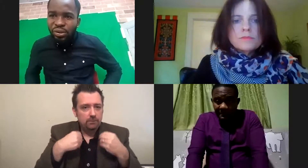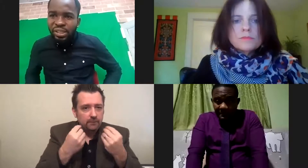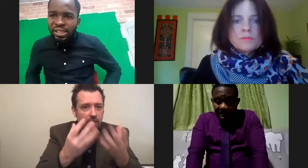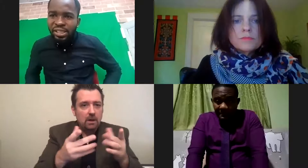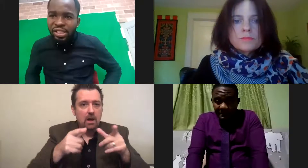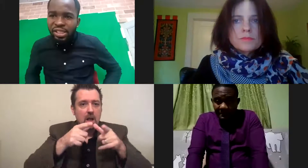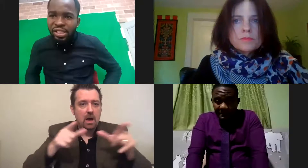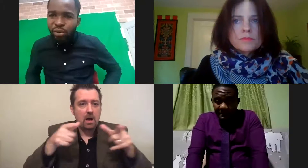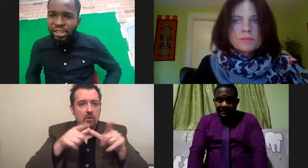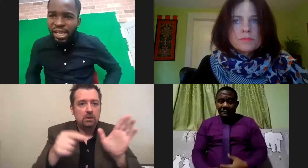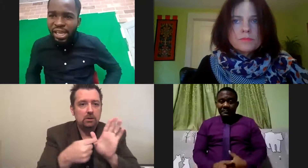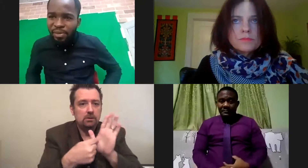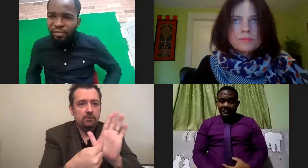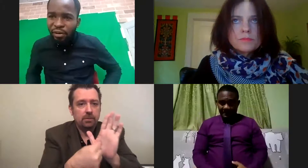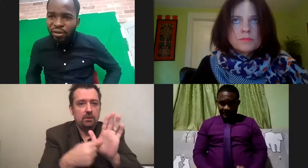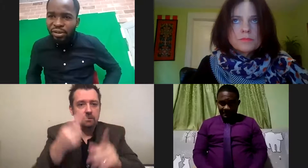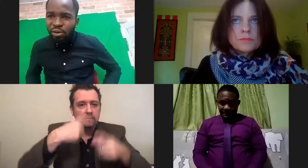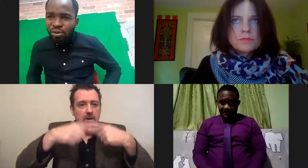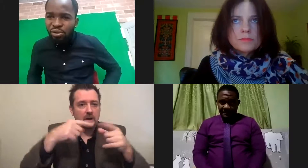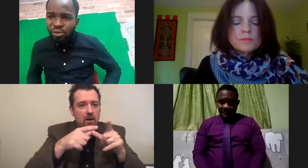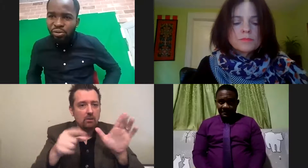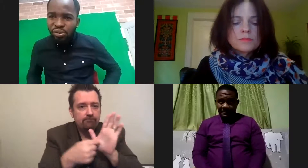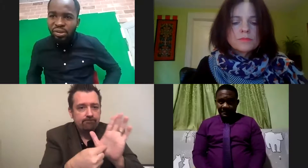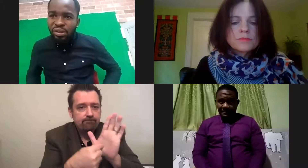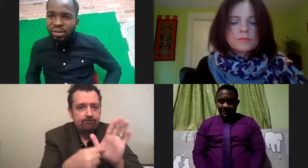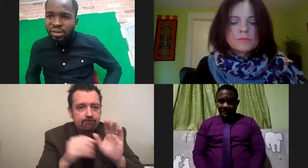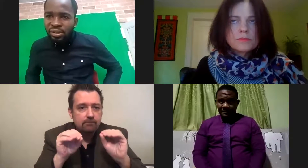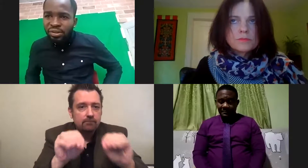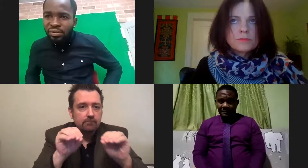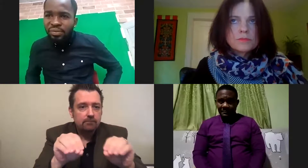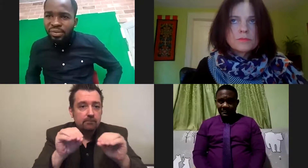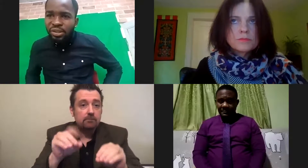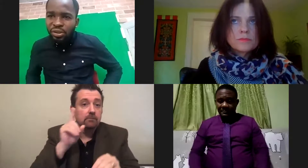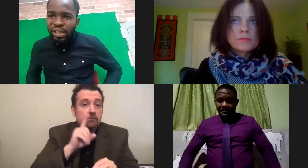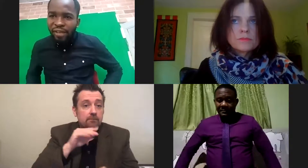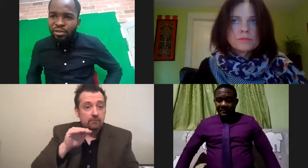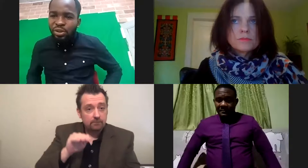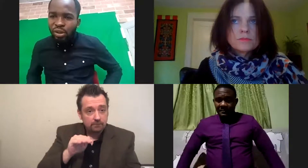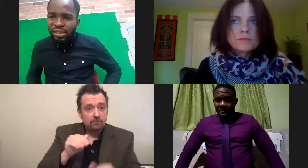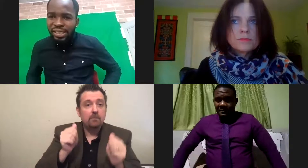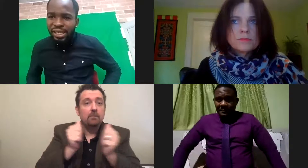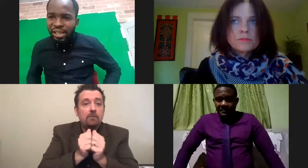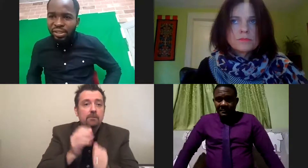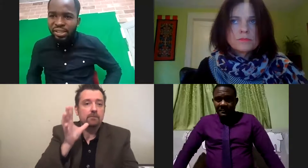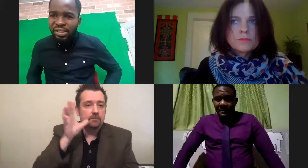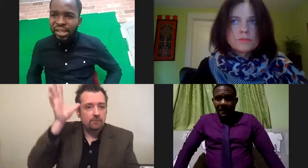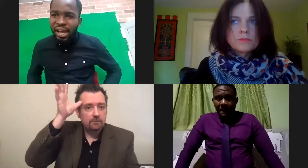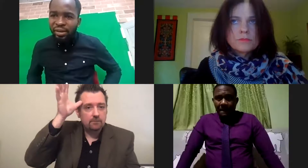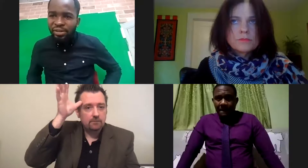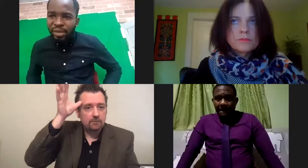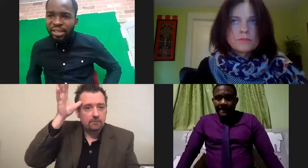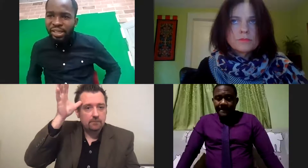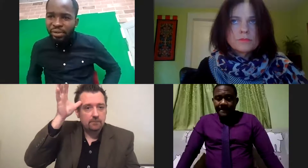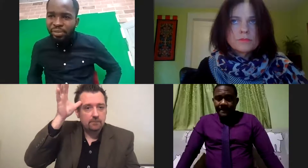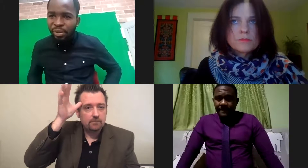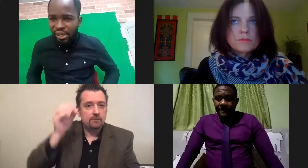So they need to learn language early before they go to school. So they have to be taught the sign language in the house